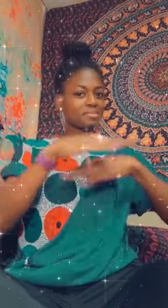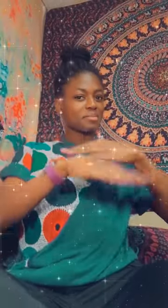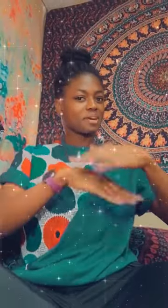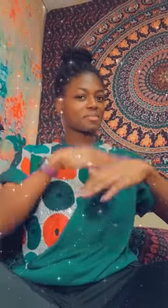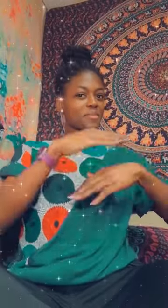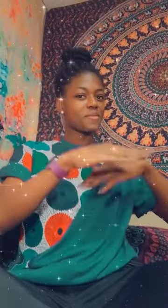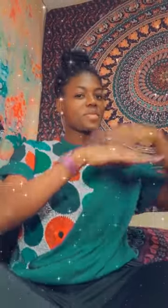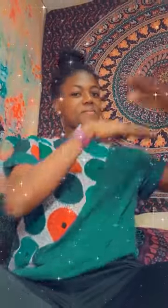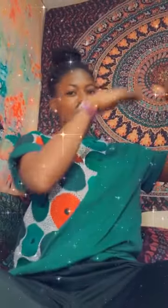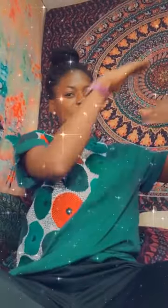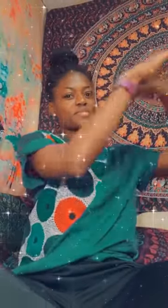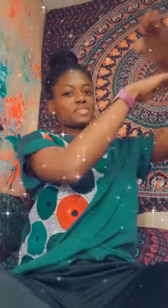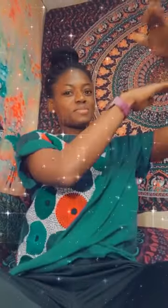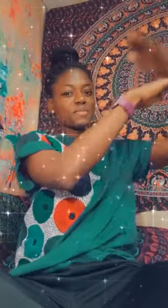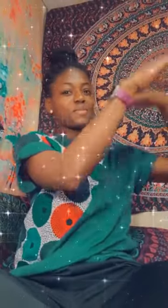bad dog, my good for home.